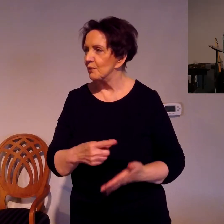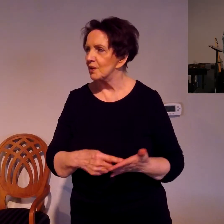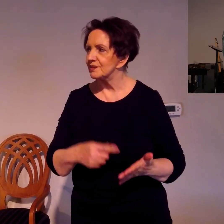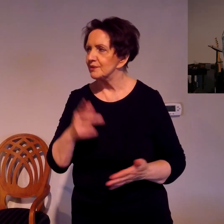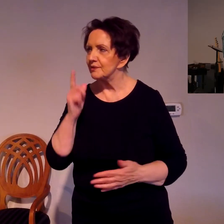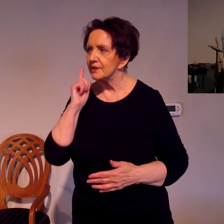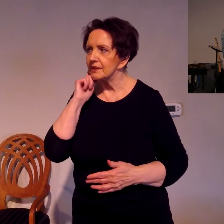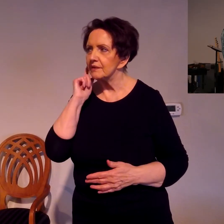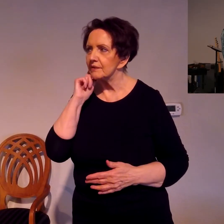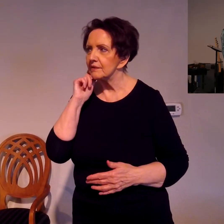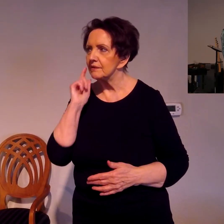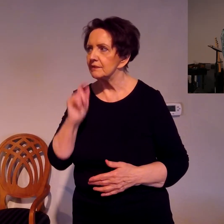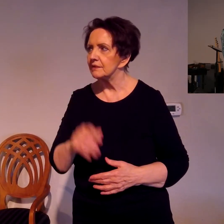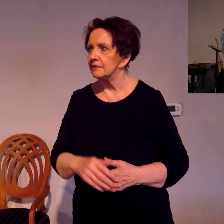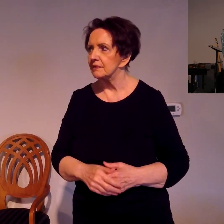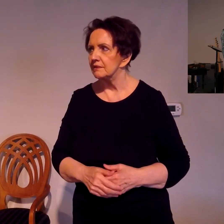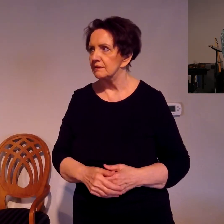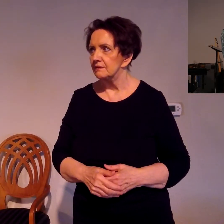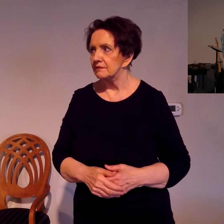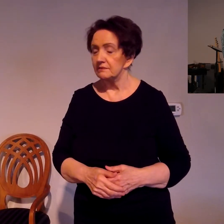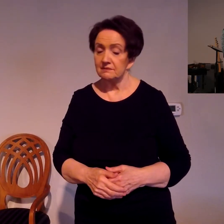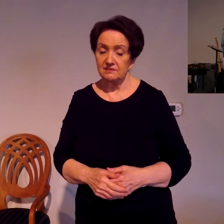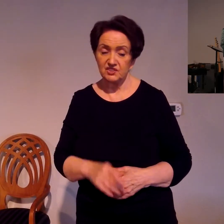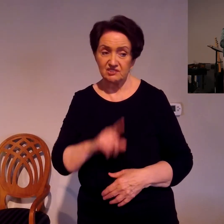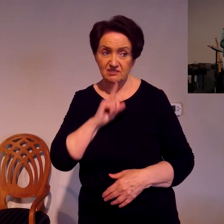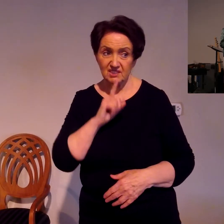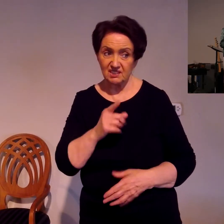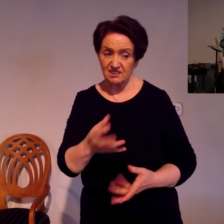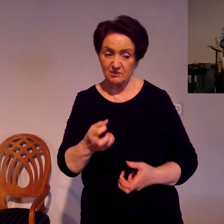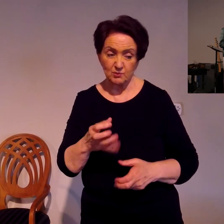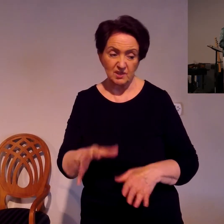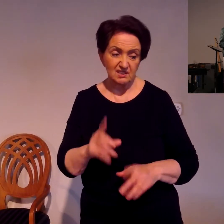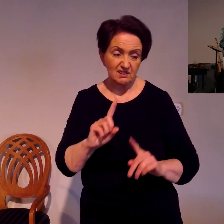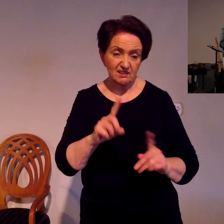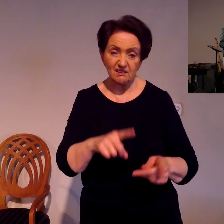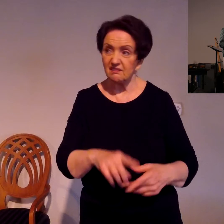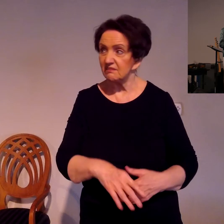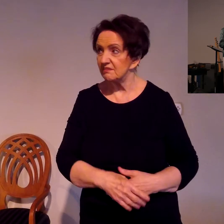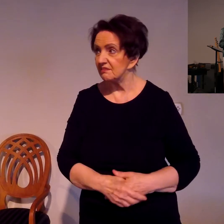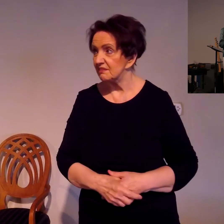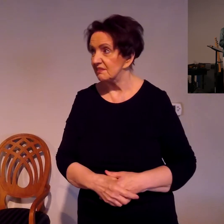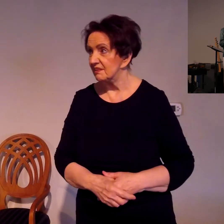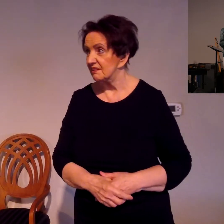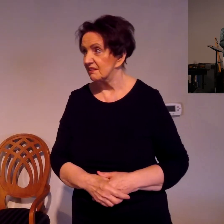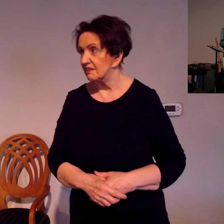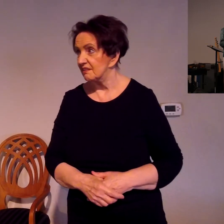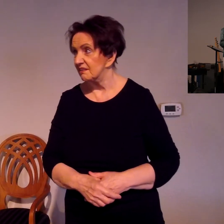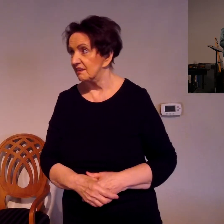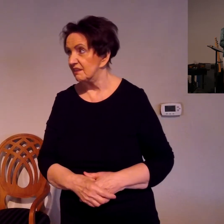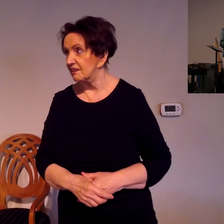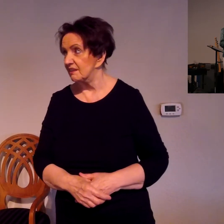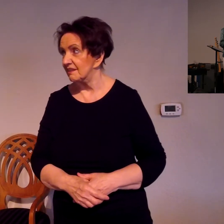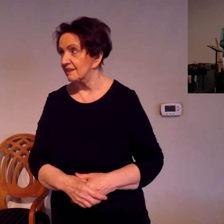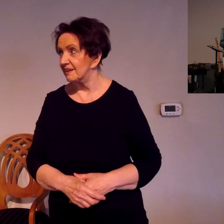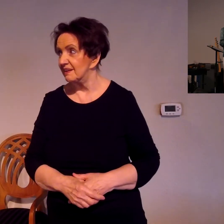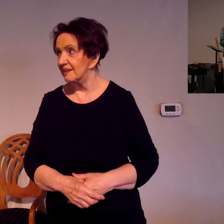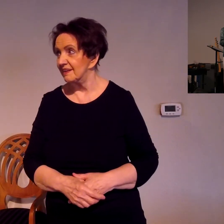hear? Maybe she doesn't really want to go. Maybe she doesn't really want to go. Maybe she doesn't really like